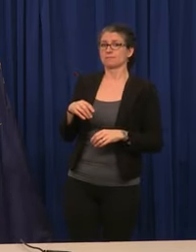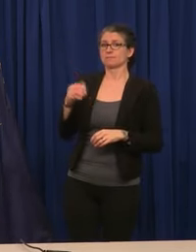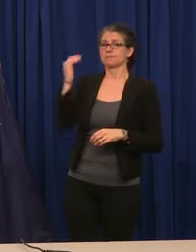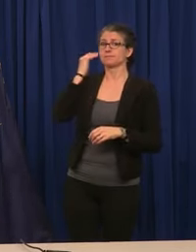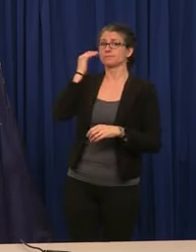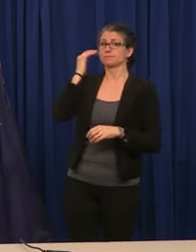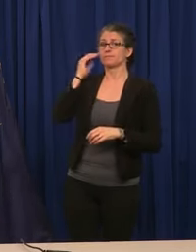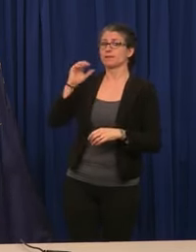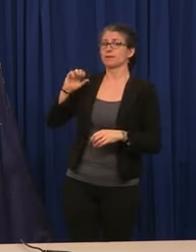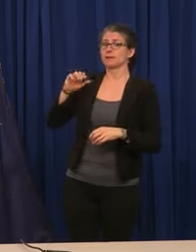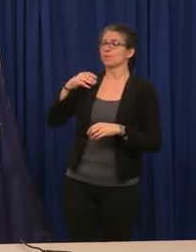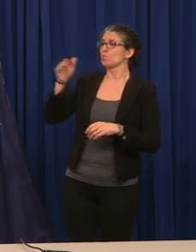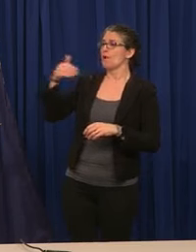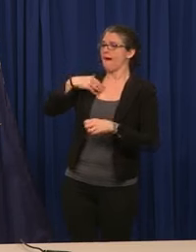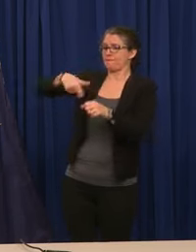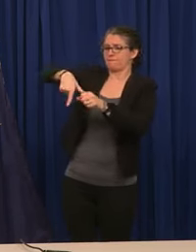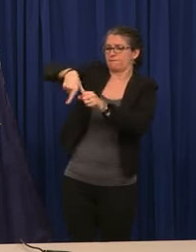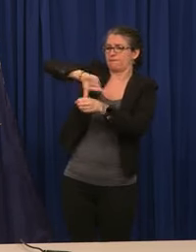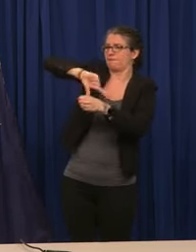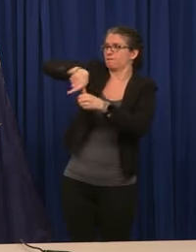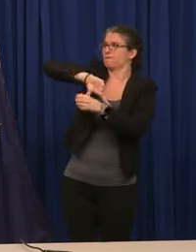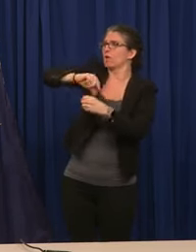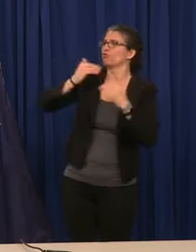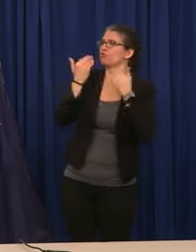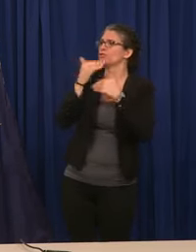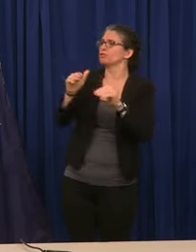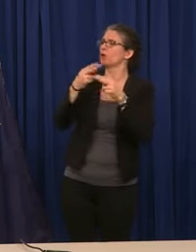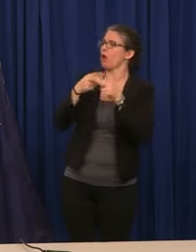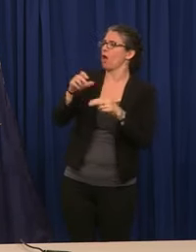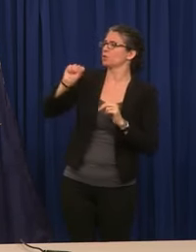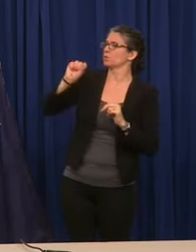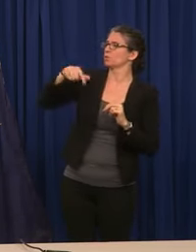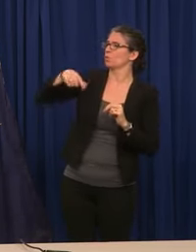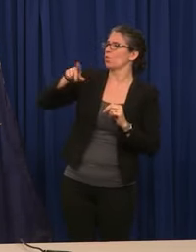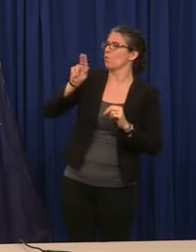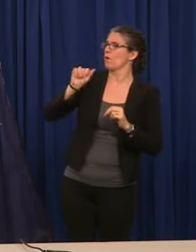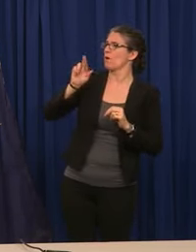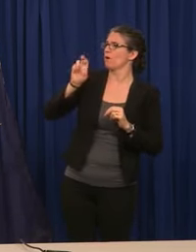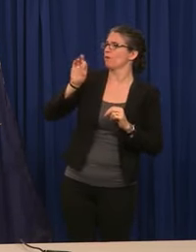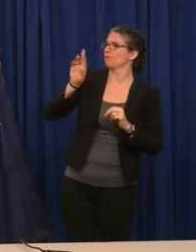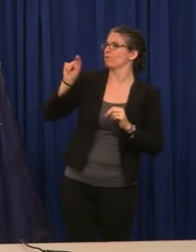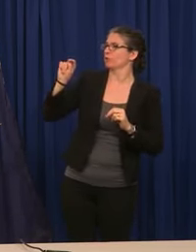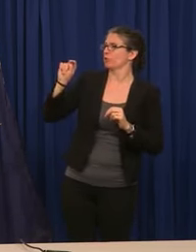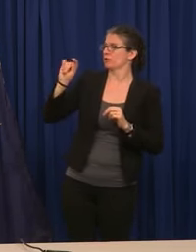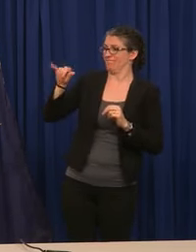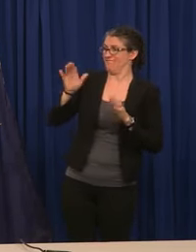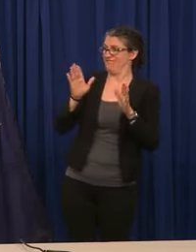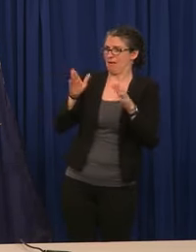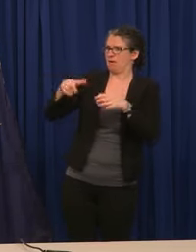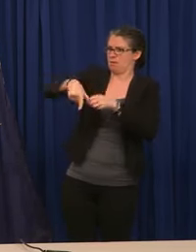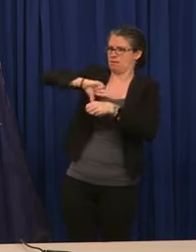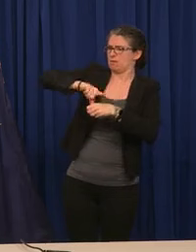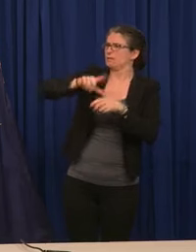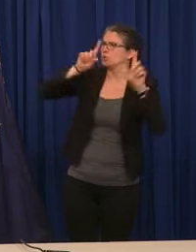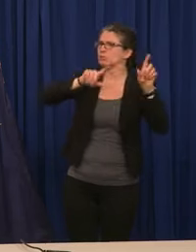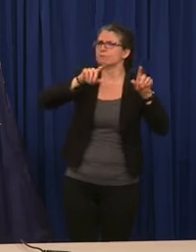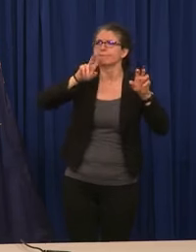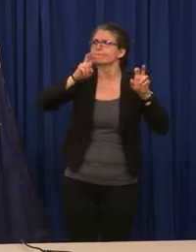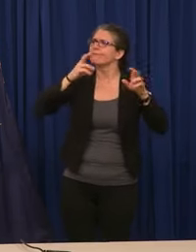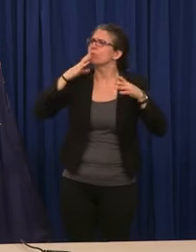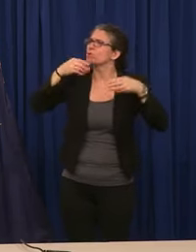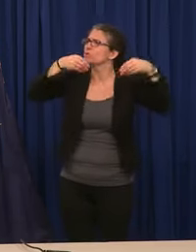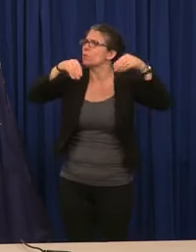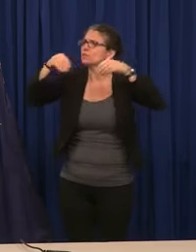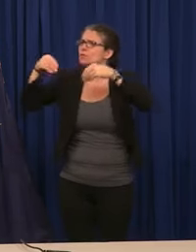how important this is in reducing the spread of the virus. Great. So Paul's question is about the specific and tiered restrictions